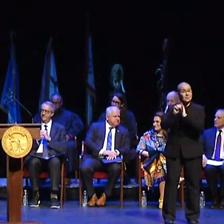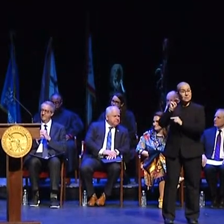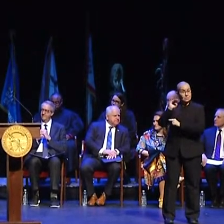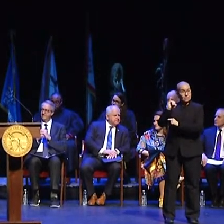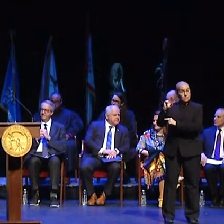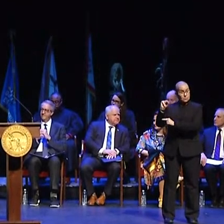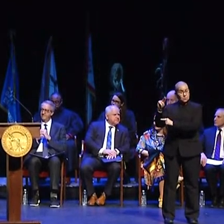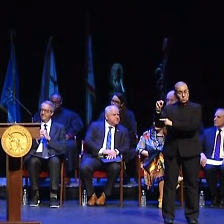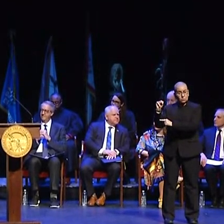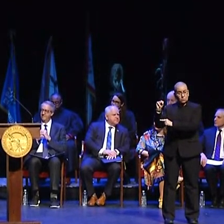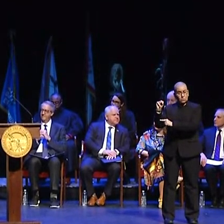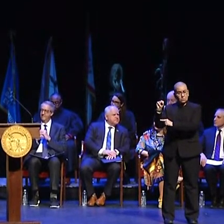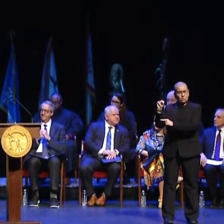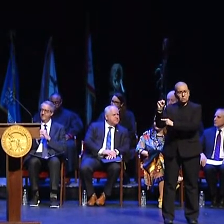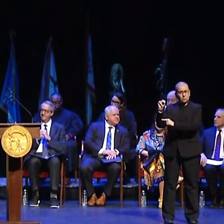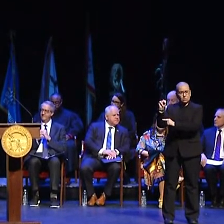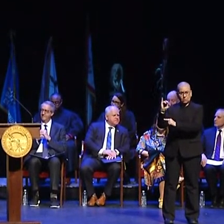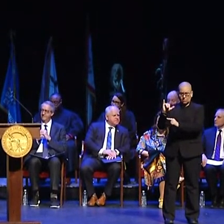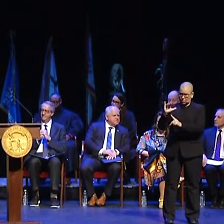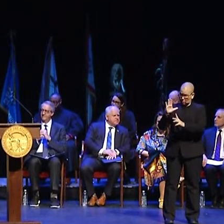and that I will discharge faithfully,